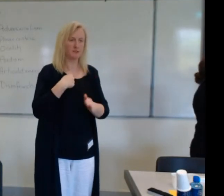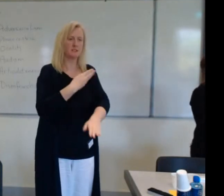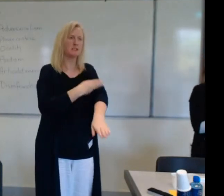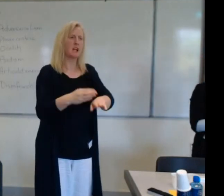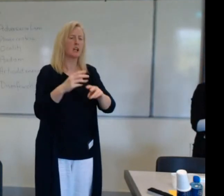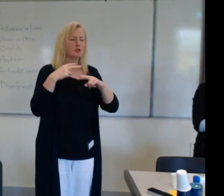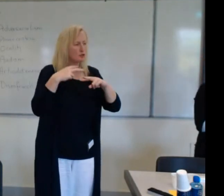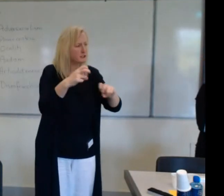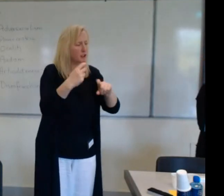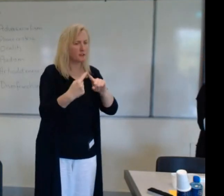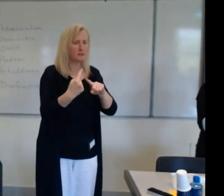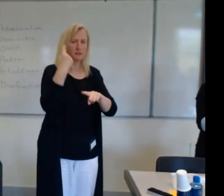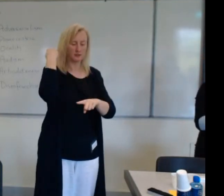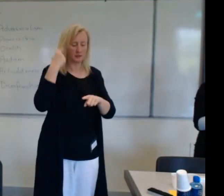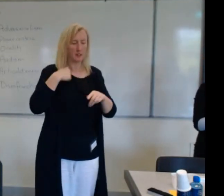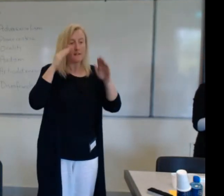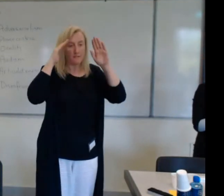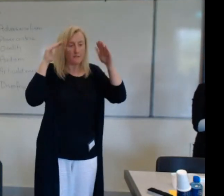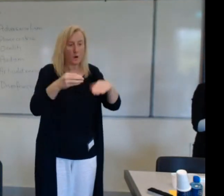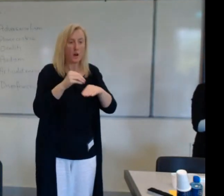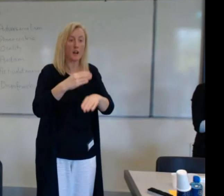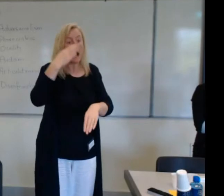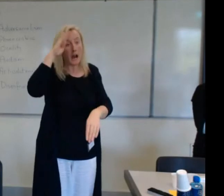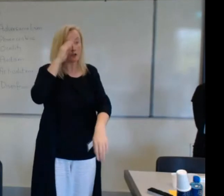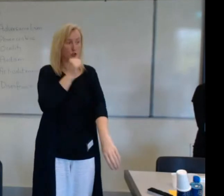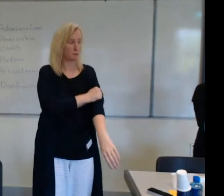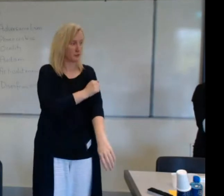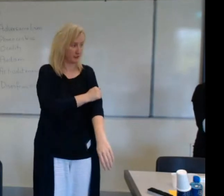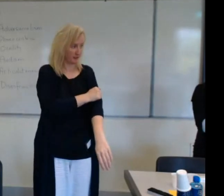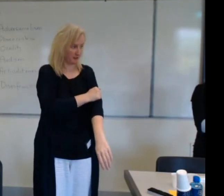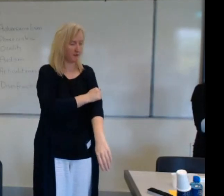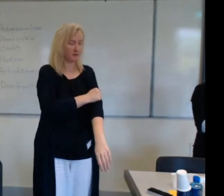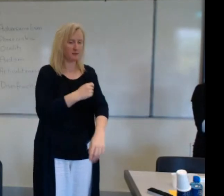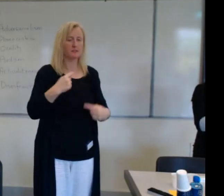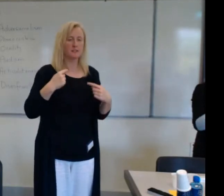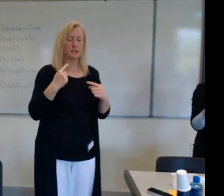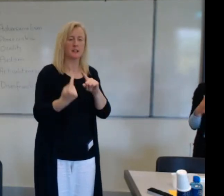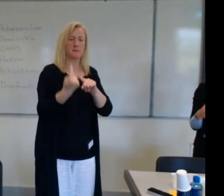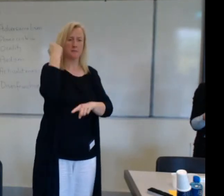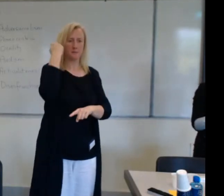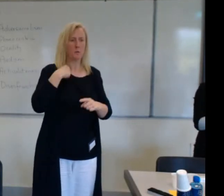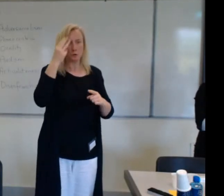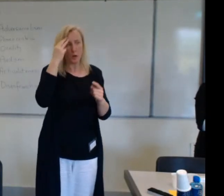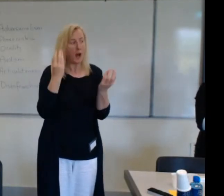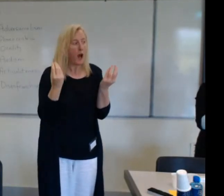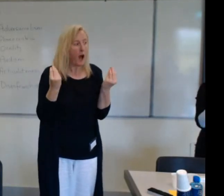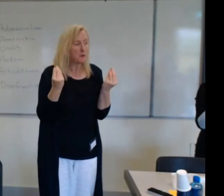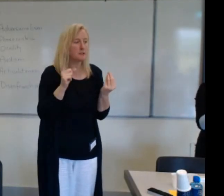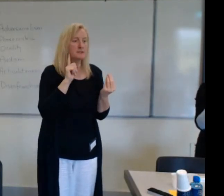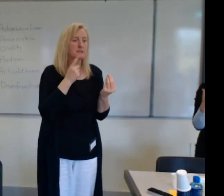research focusing on the Irish prisons because we wanted to know at the beginning how many deaf and or hard of